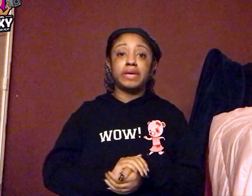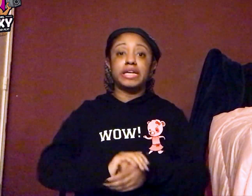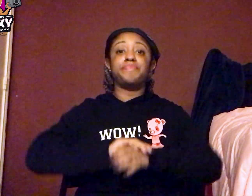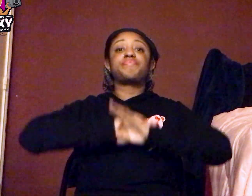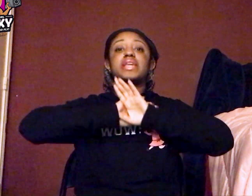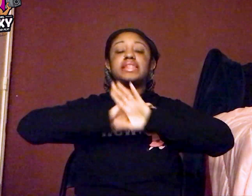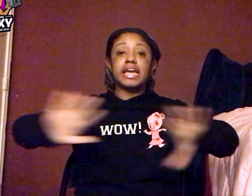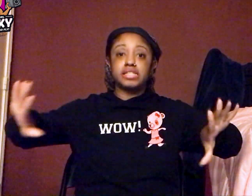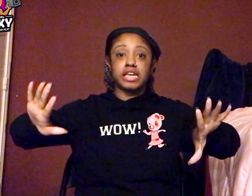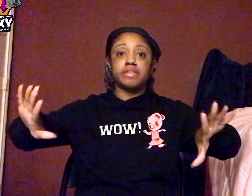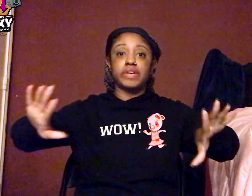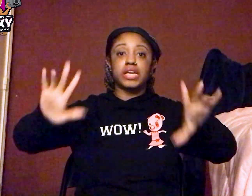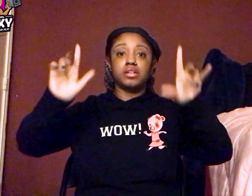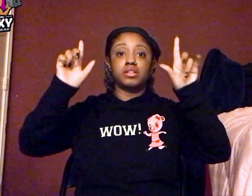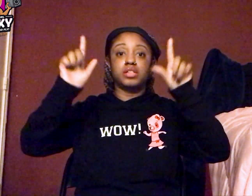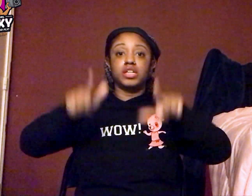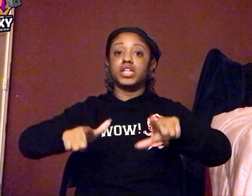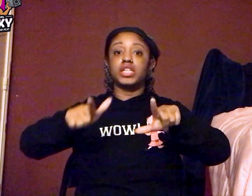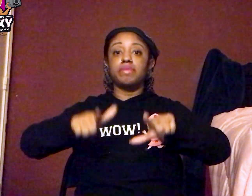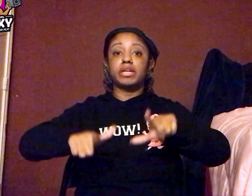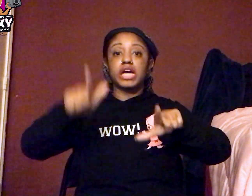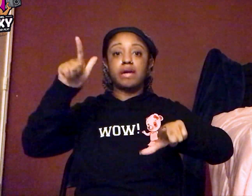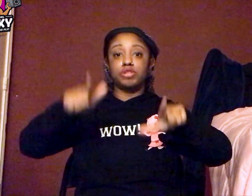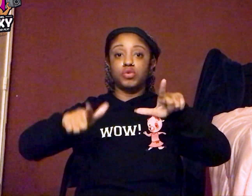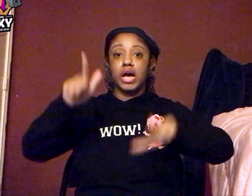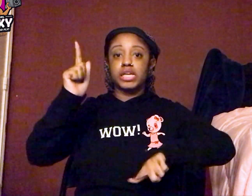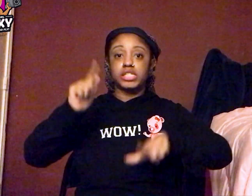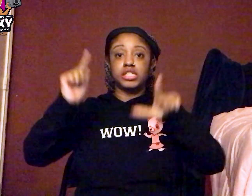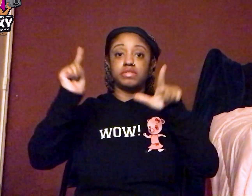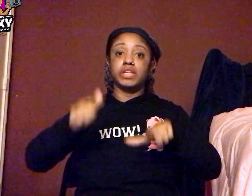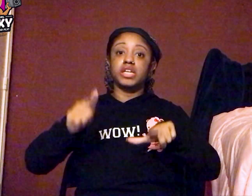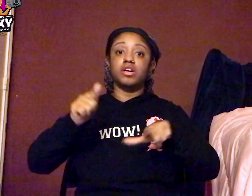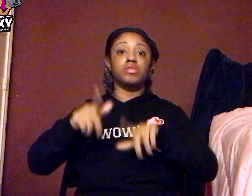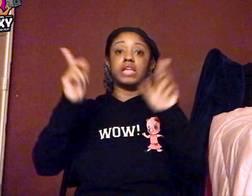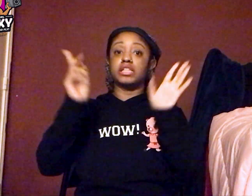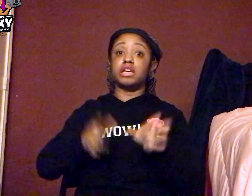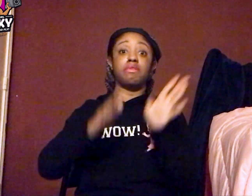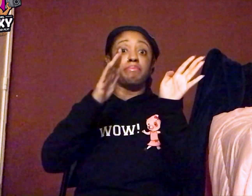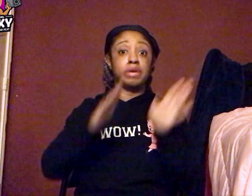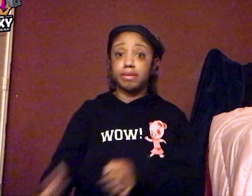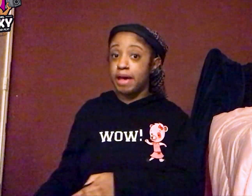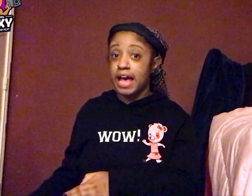happy Thanksgiving. Clearly, by the time you guys see this video, Thanksgiving been passed.